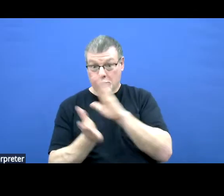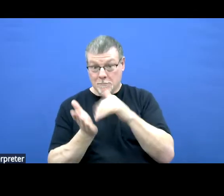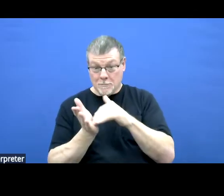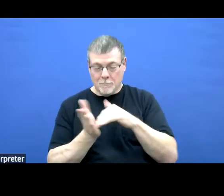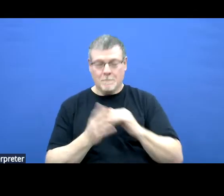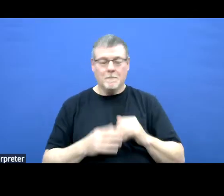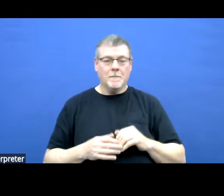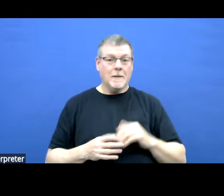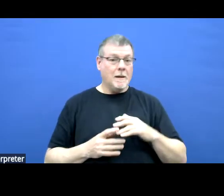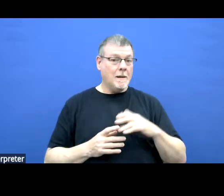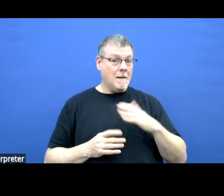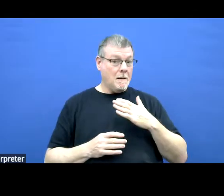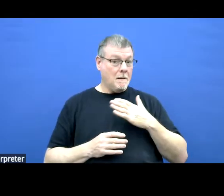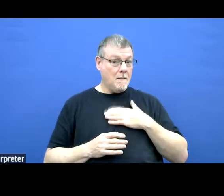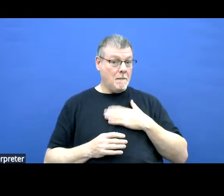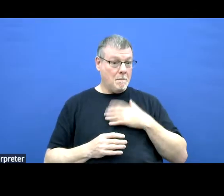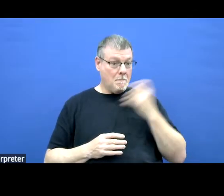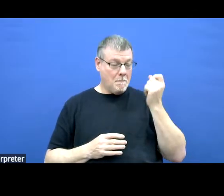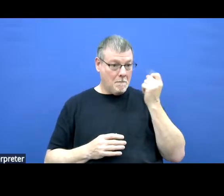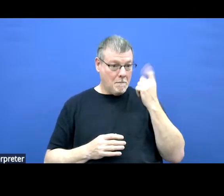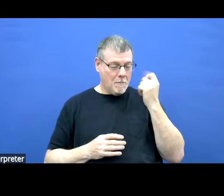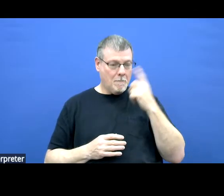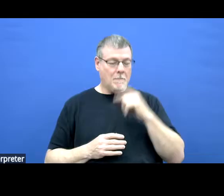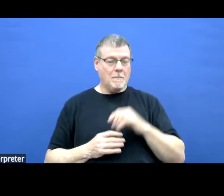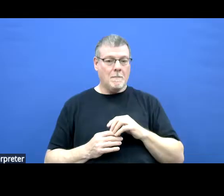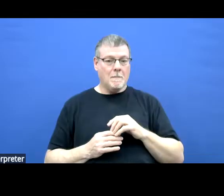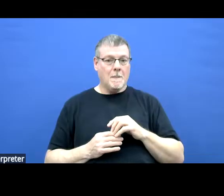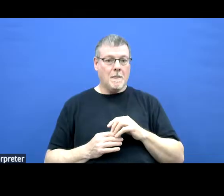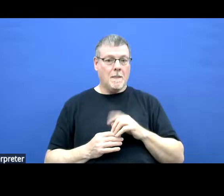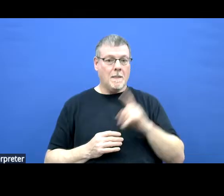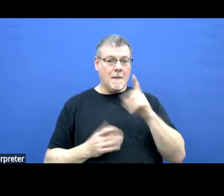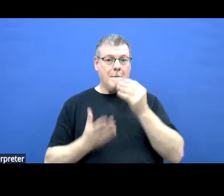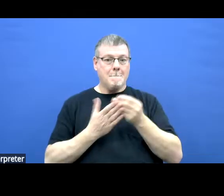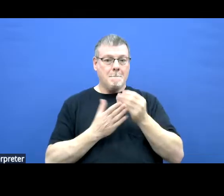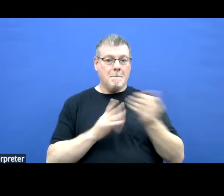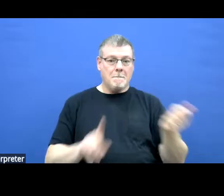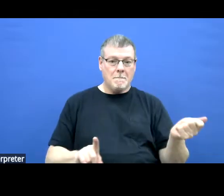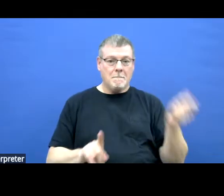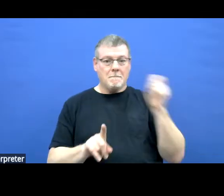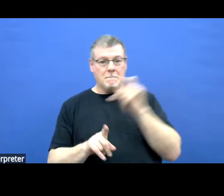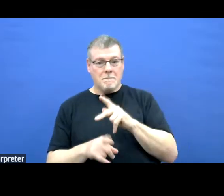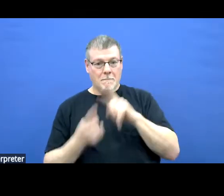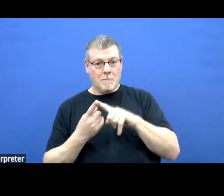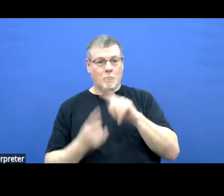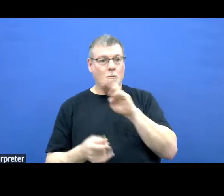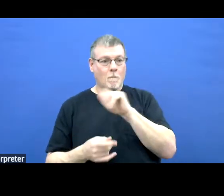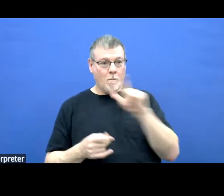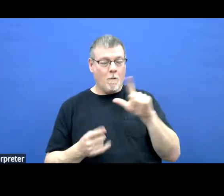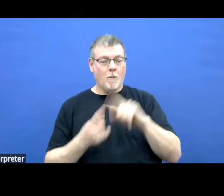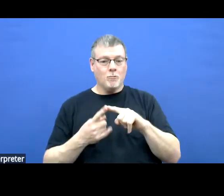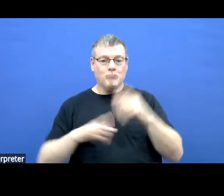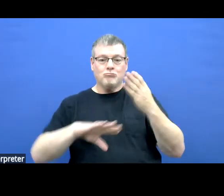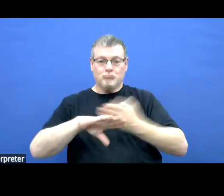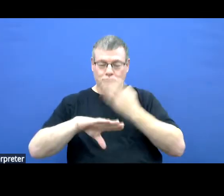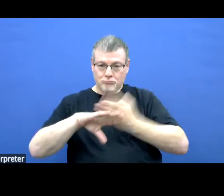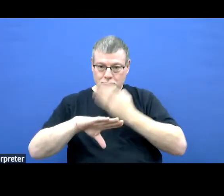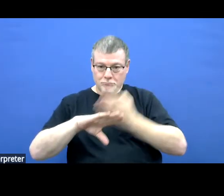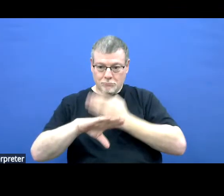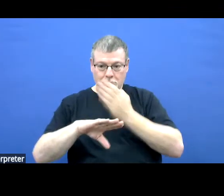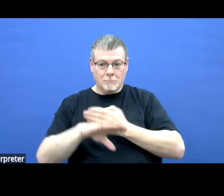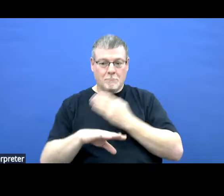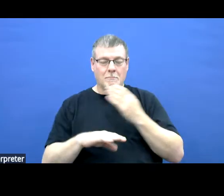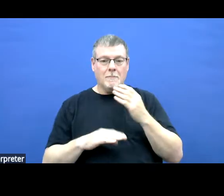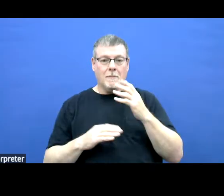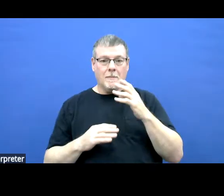it was my understanding that that they were going to pump money back into the mall to revitalize it